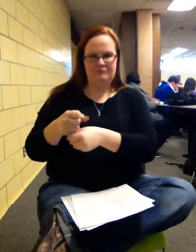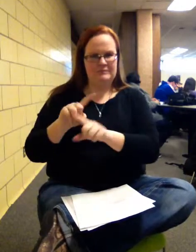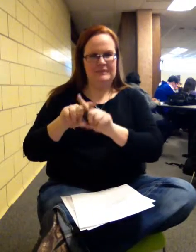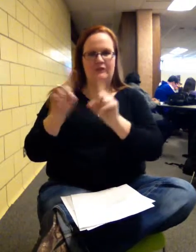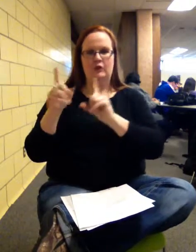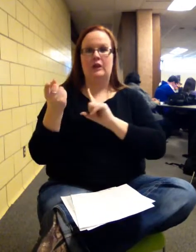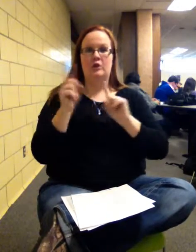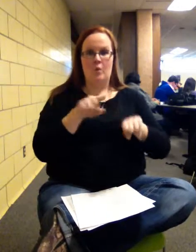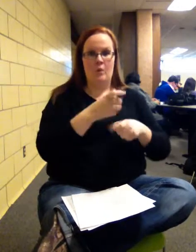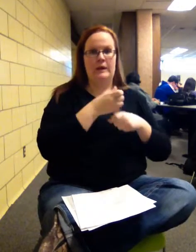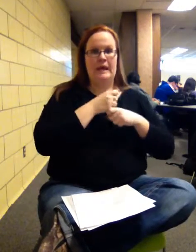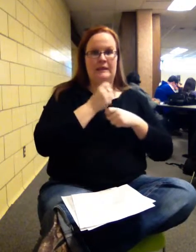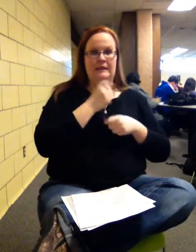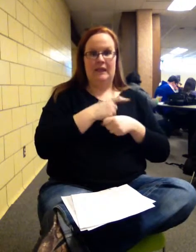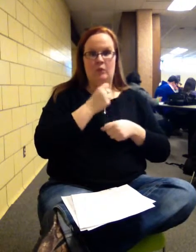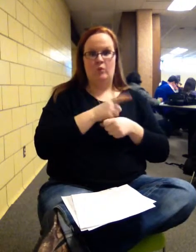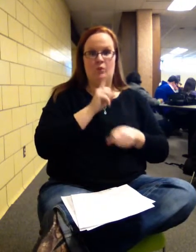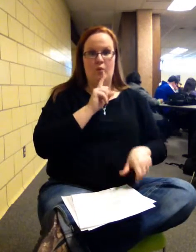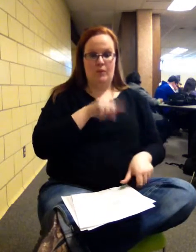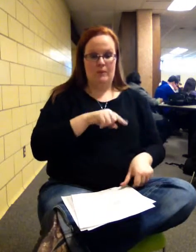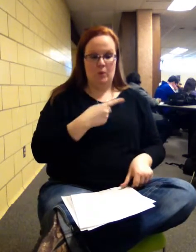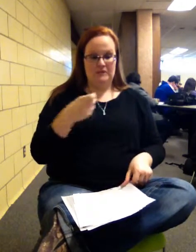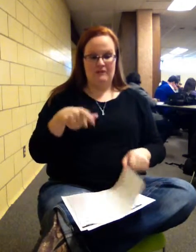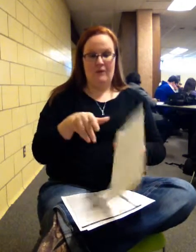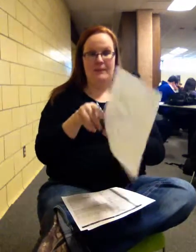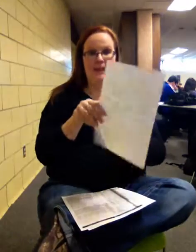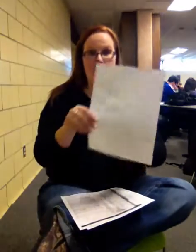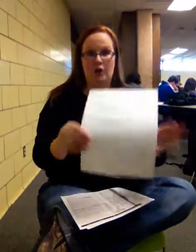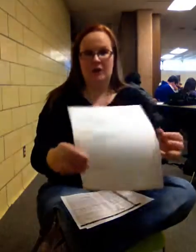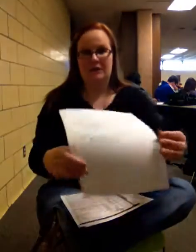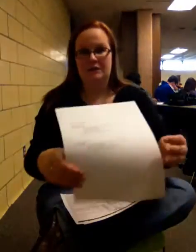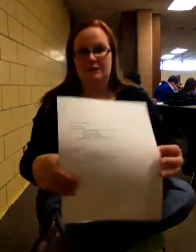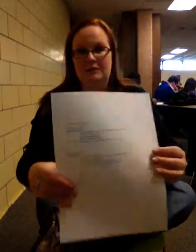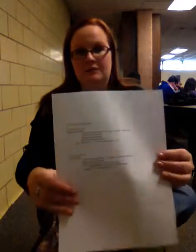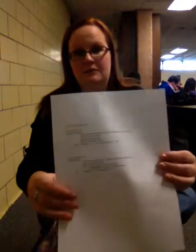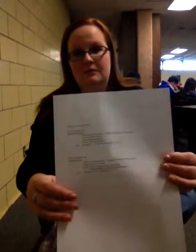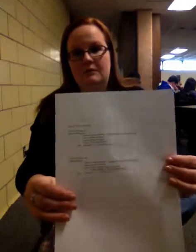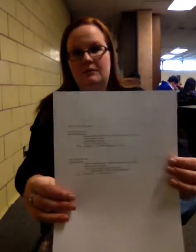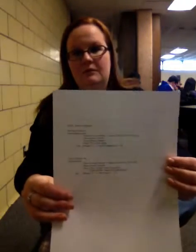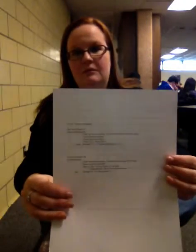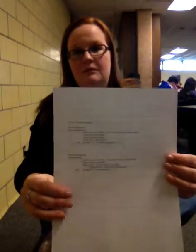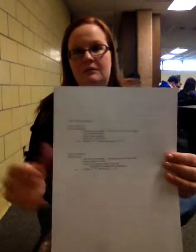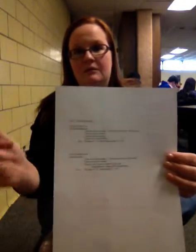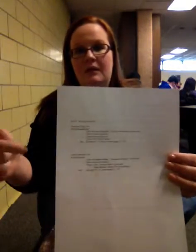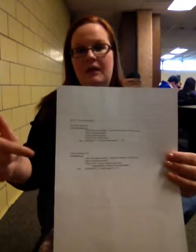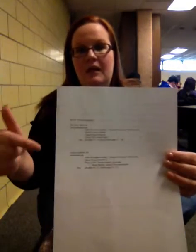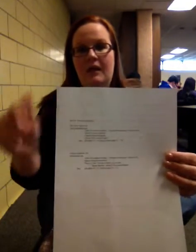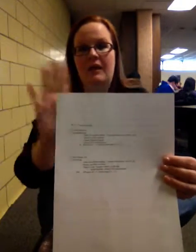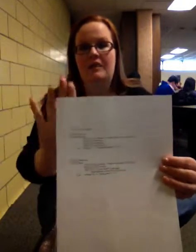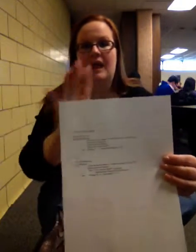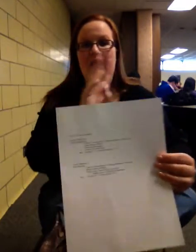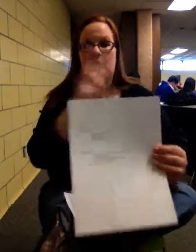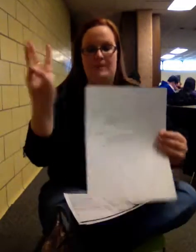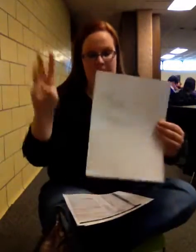the annual report there, off of their website. Then what I'm saying is that this is